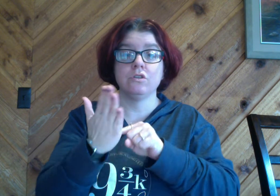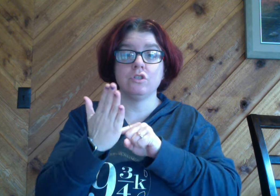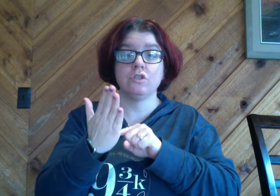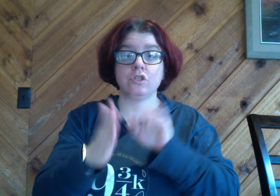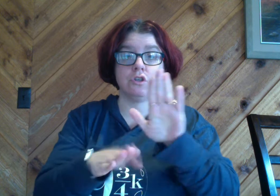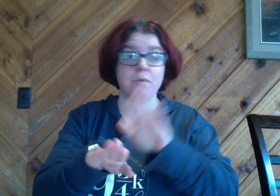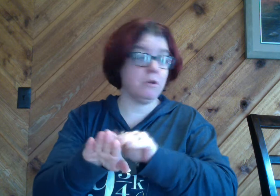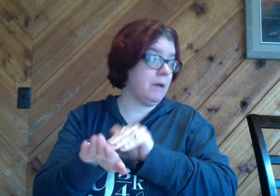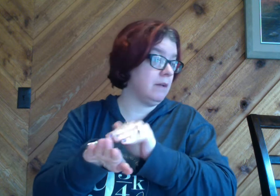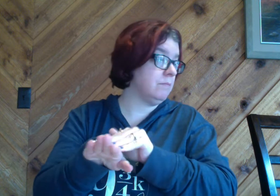show me your pet,